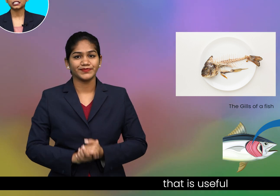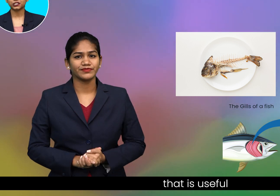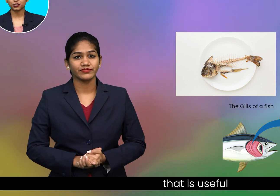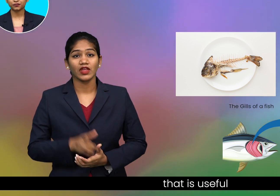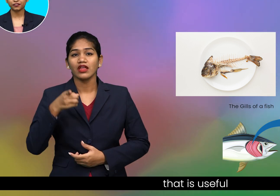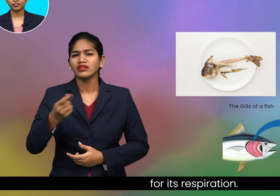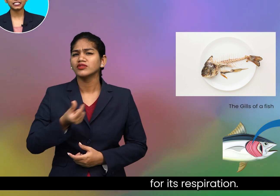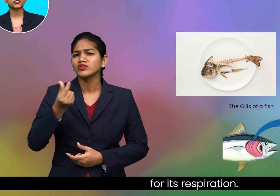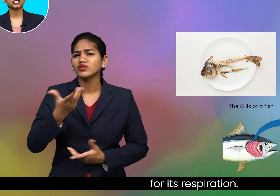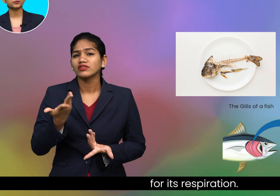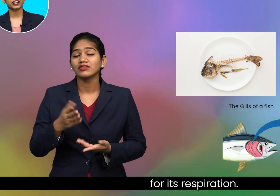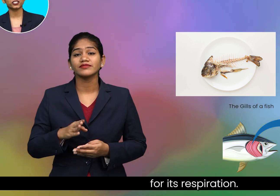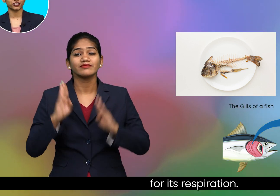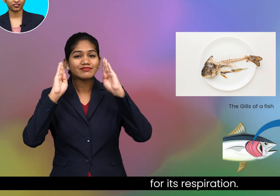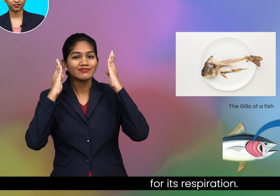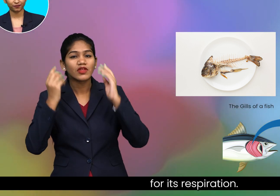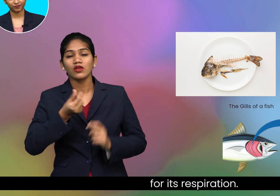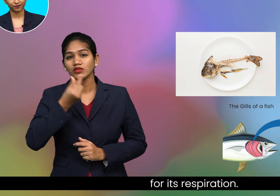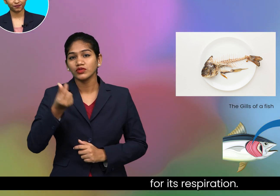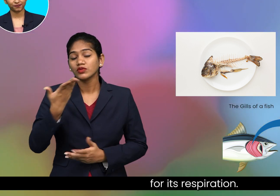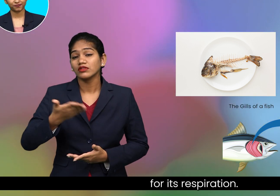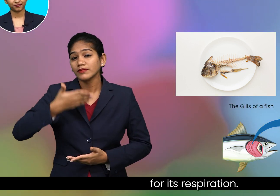That is useful for its respiration.